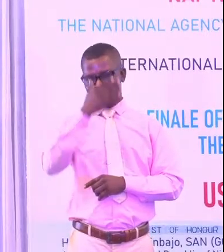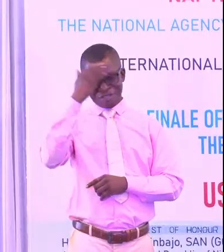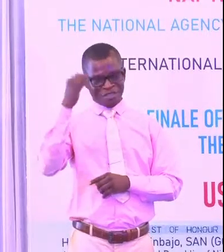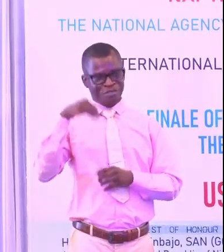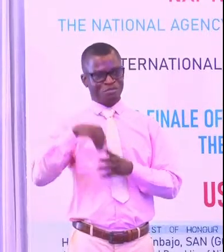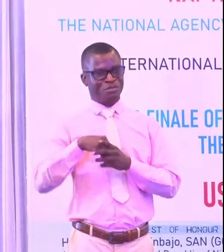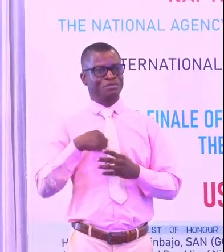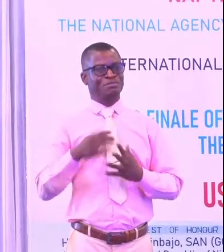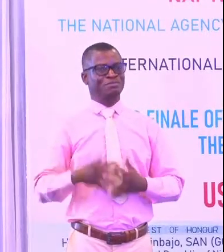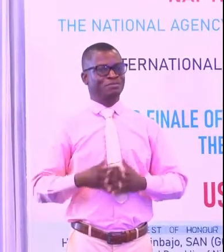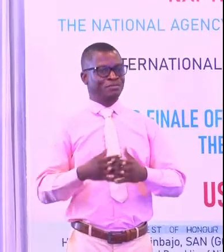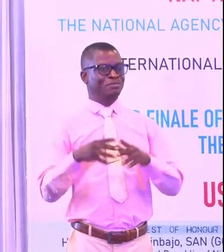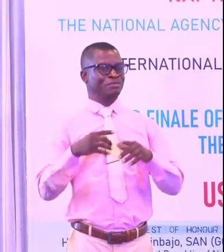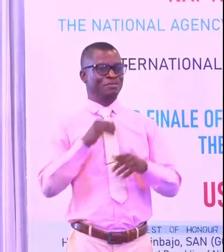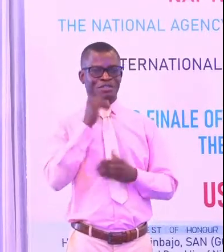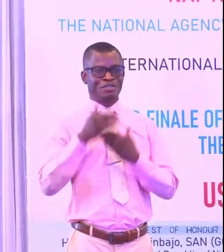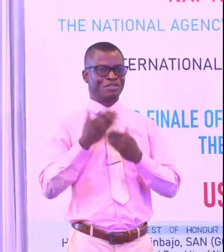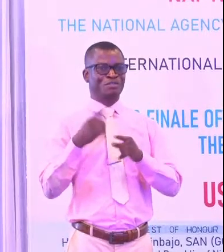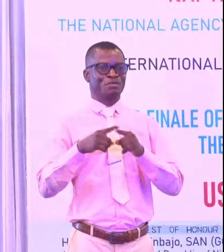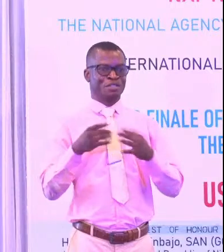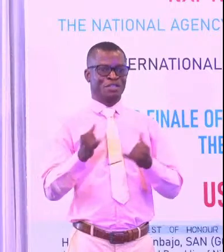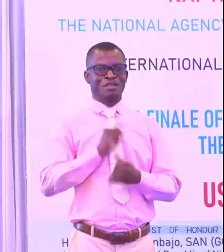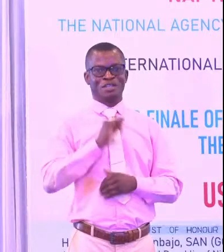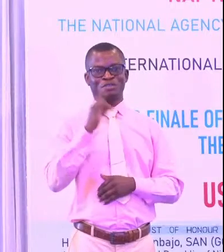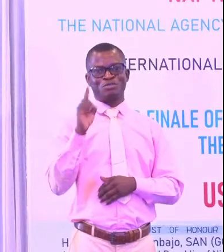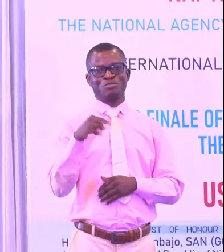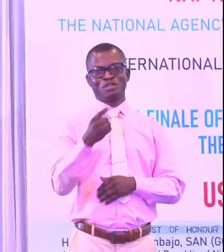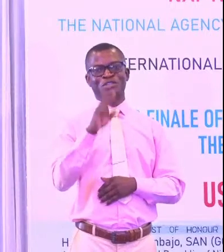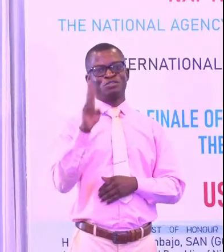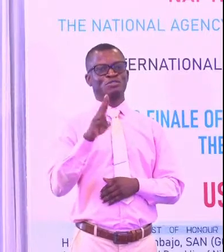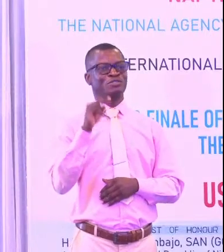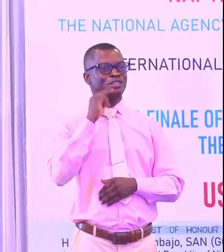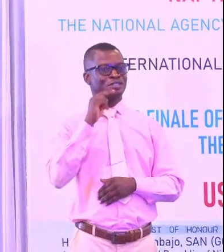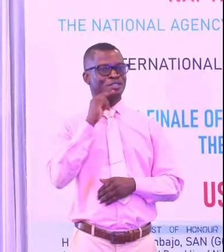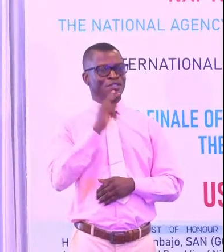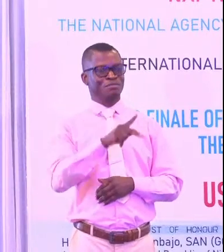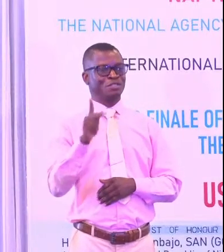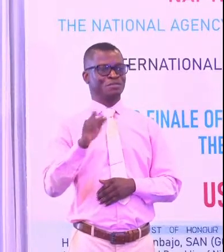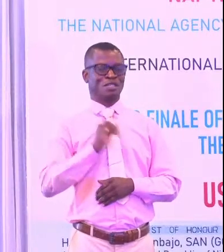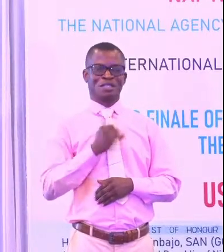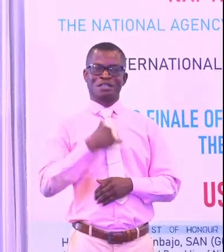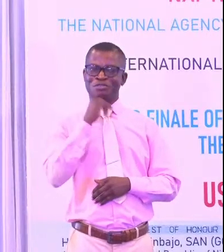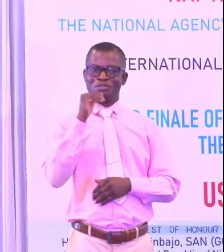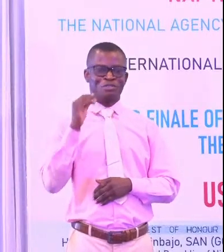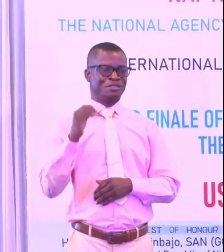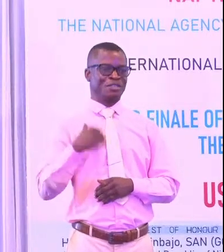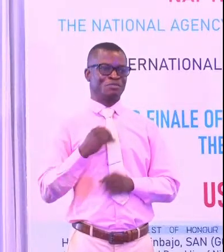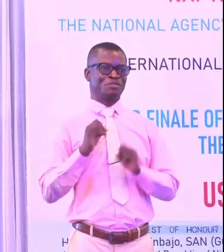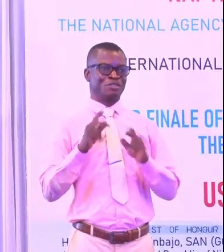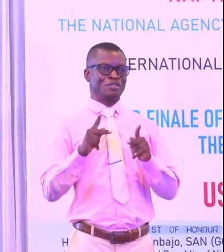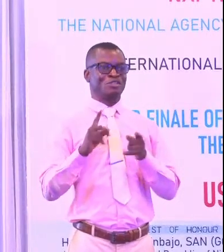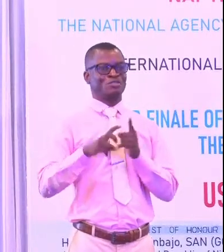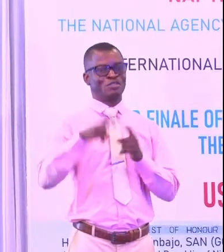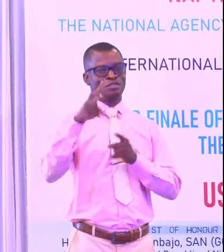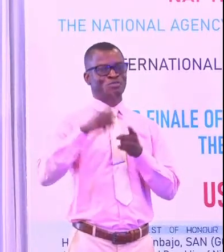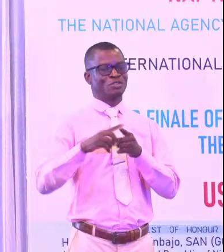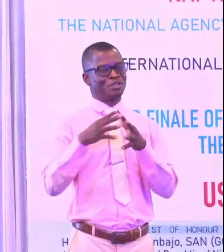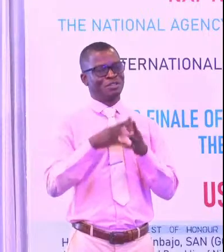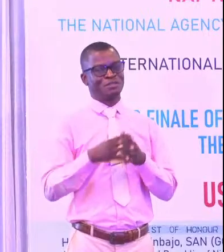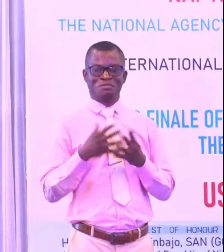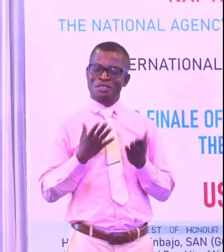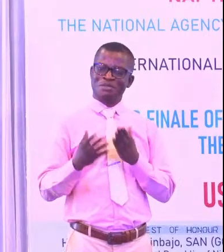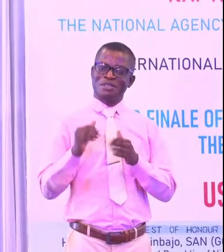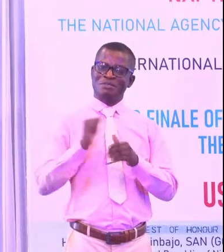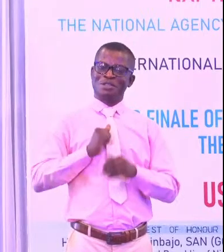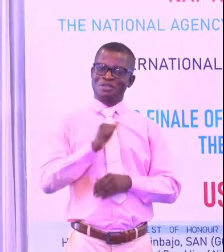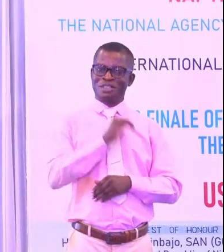But now I only use the Nigerian passport. I have not had the opportunity of traveling to the US. Since the ambassador is here, I'm sure